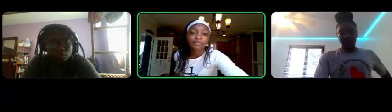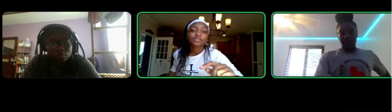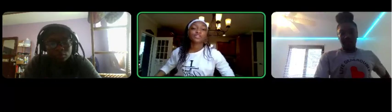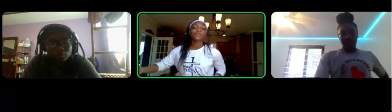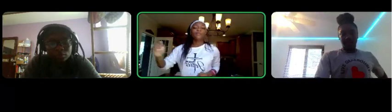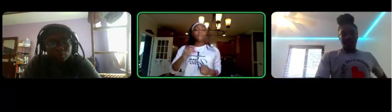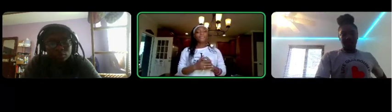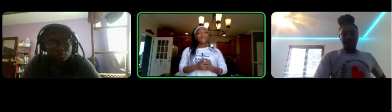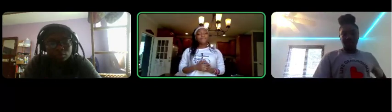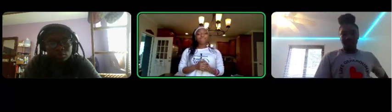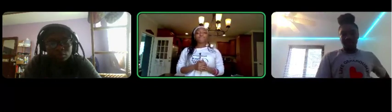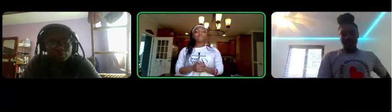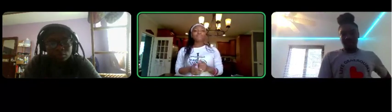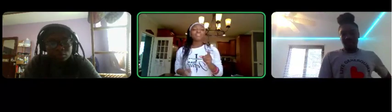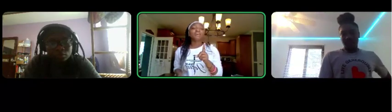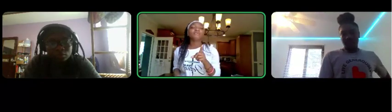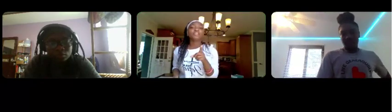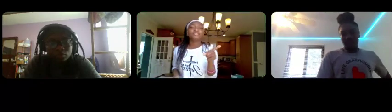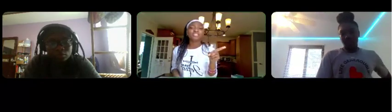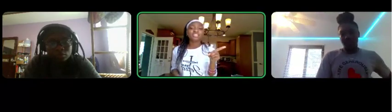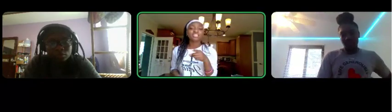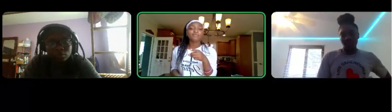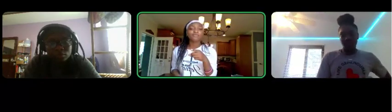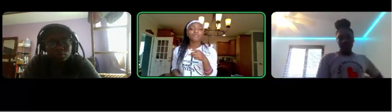so. Okay? Amir, can you send that to April real quick?